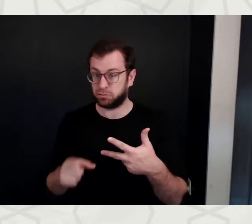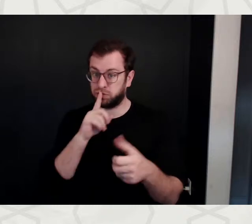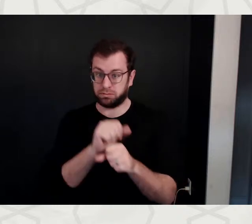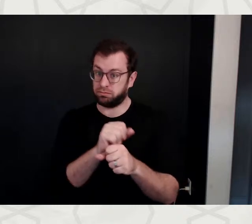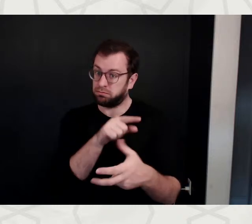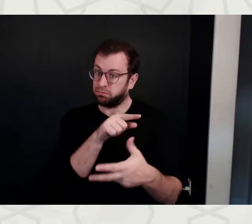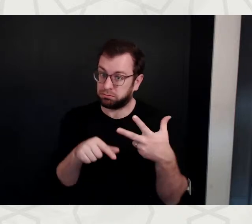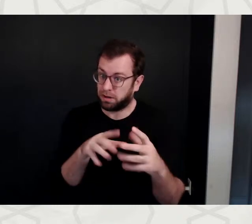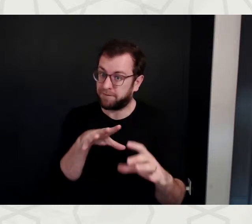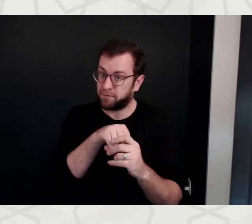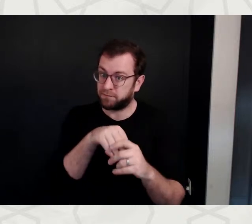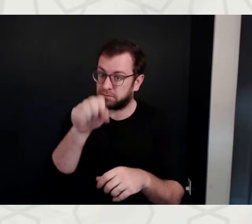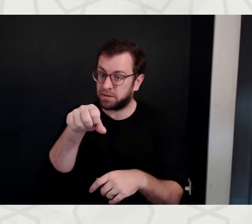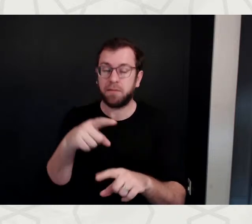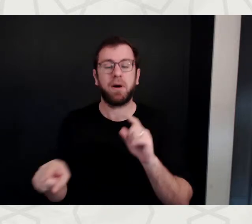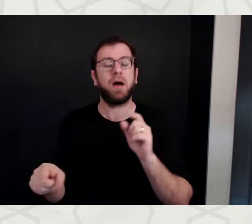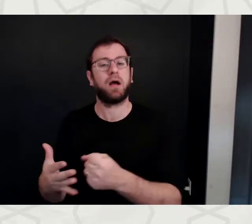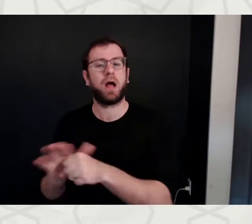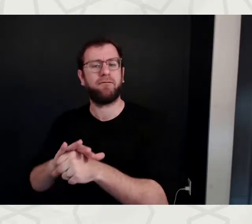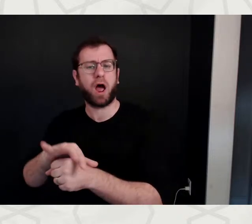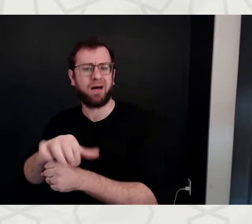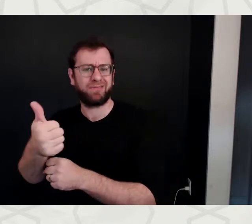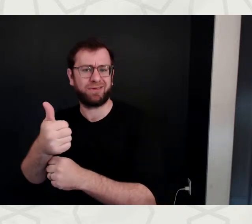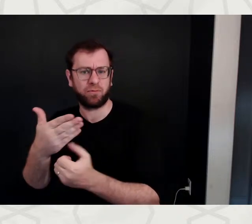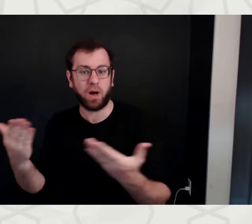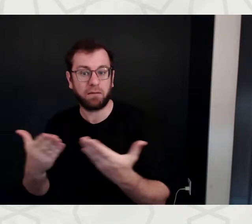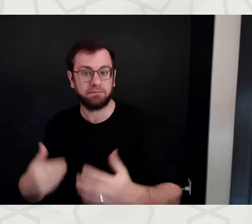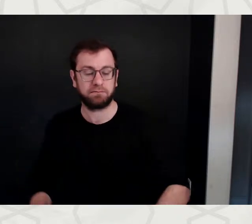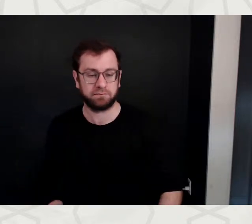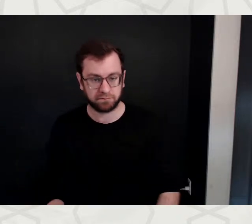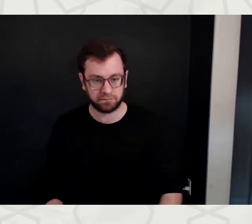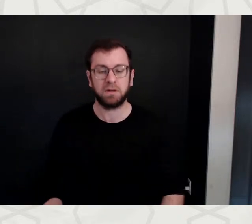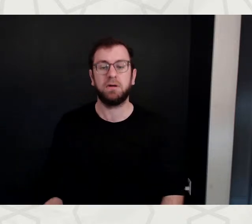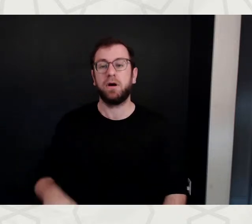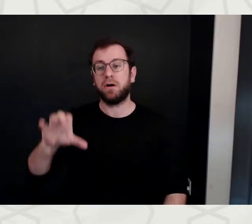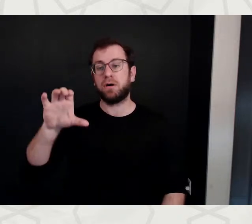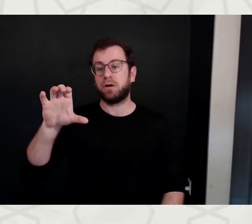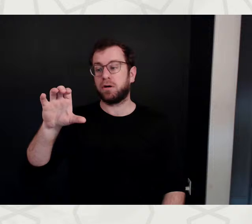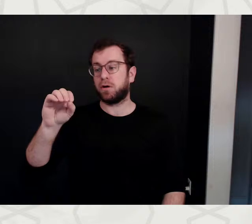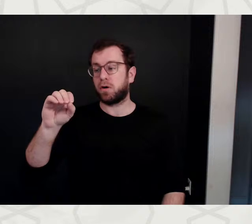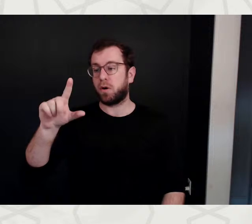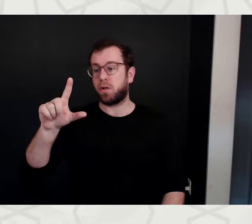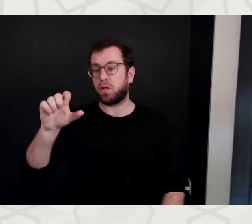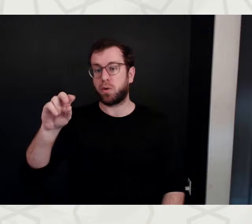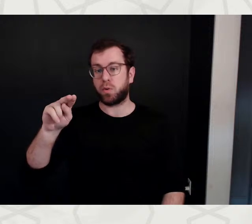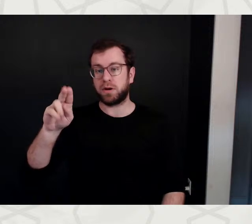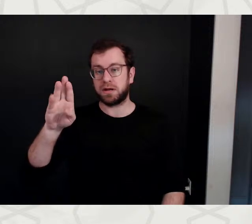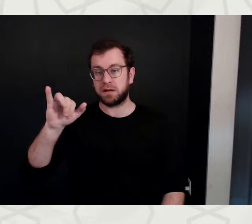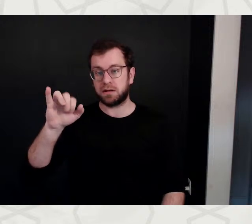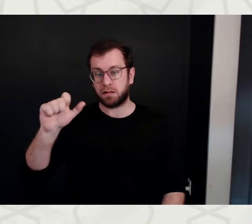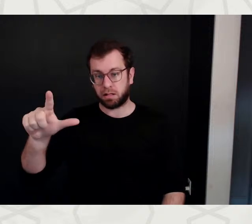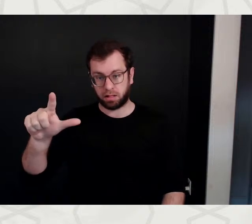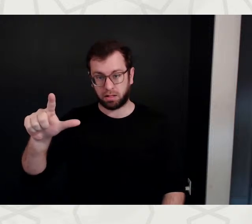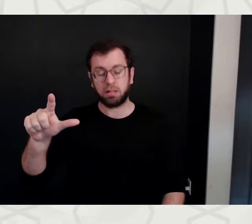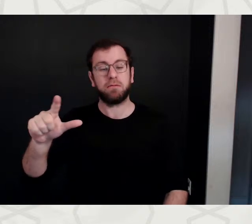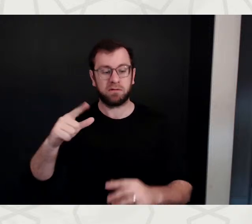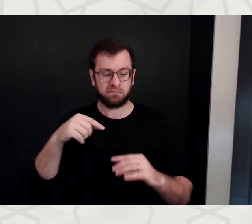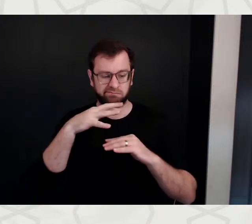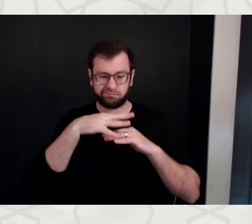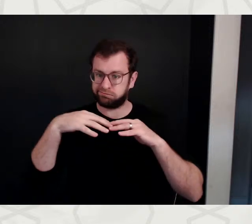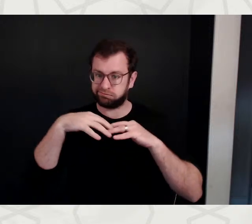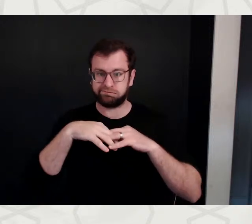which is now coming to the surface, and that is colonial genocide. It is